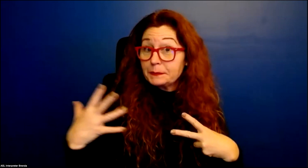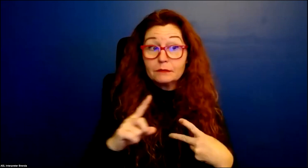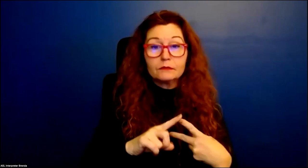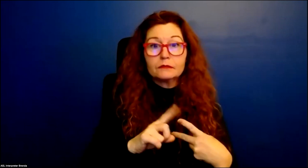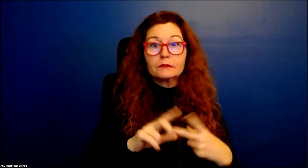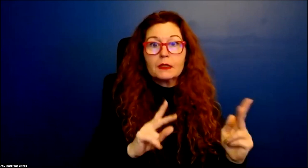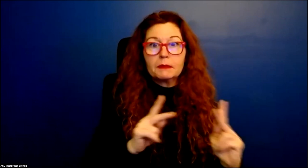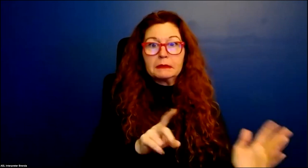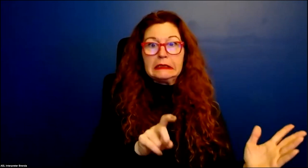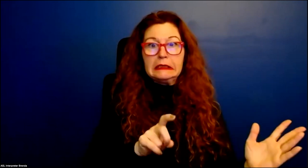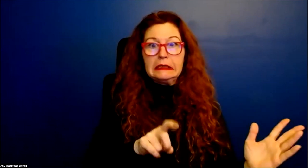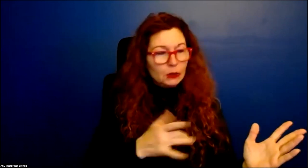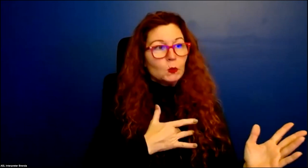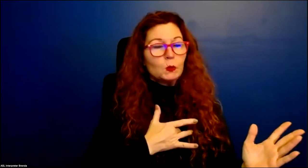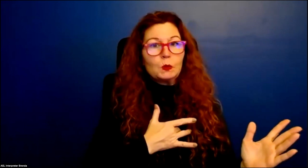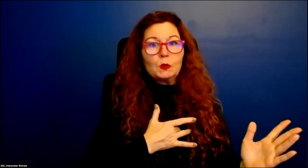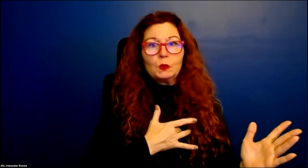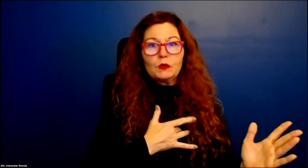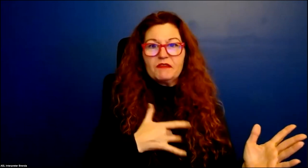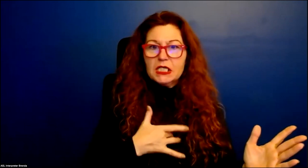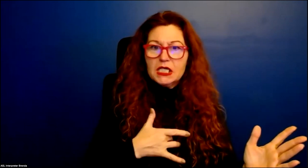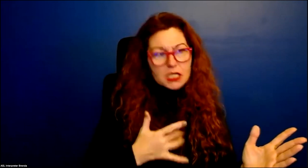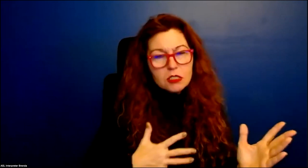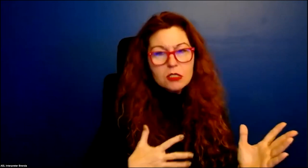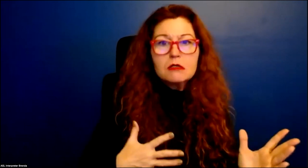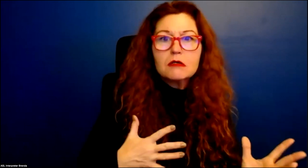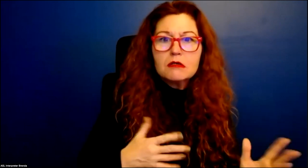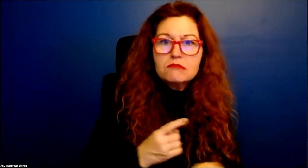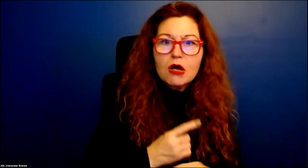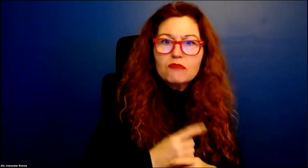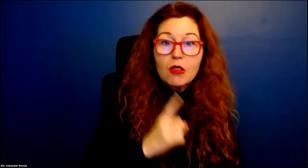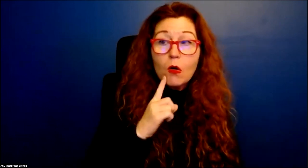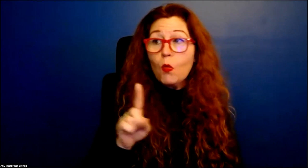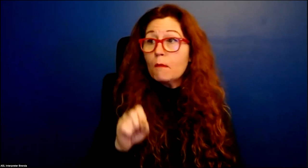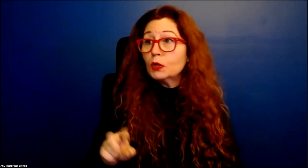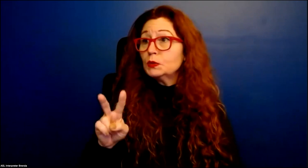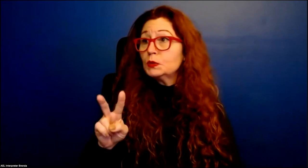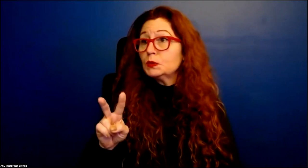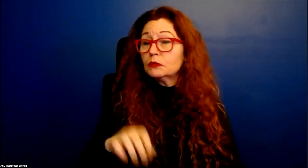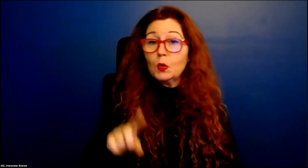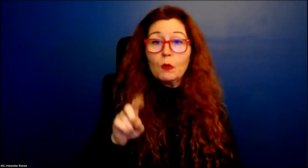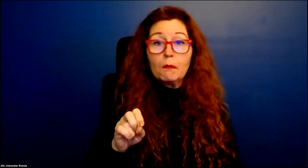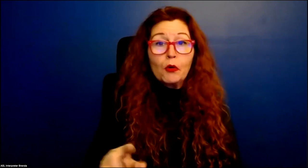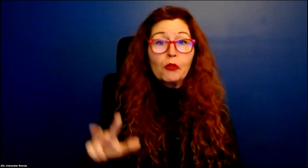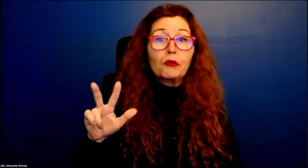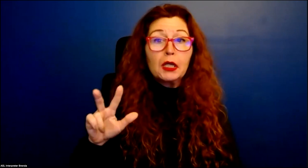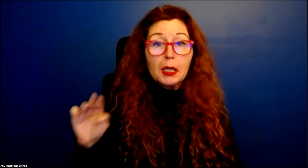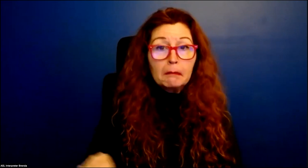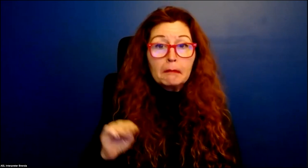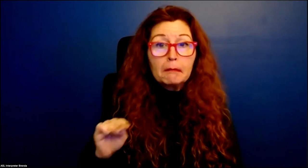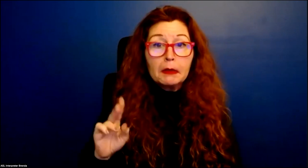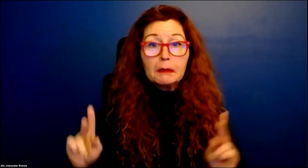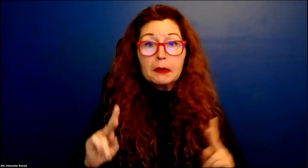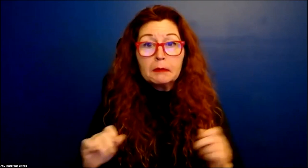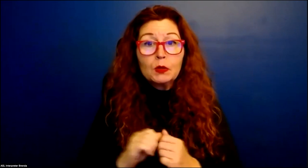nerve that is massive. So if you think that it's only the 1.2 or 1.3, depending on the statistics you read, people